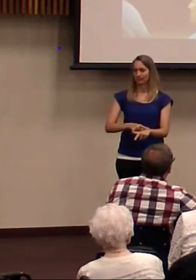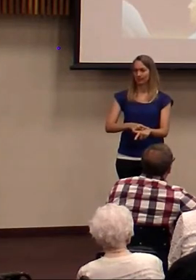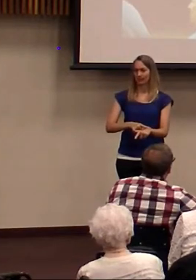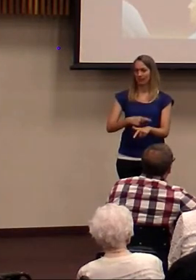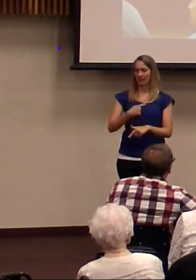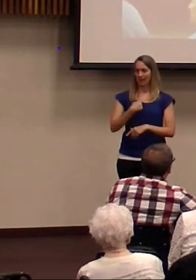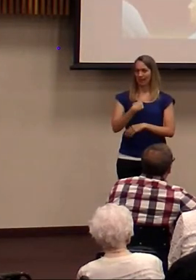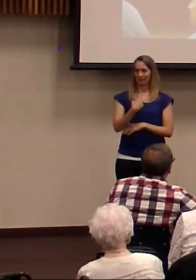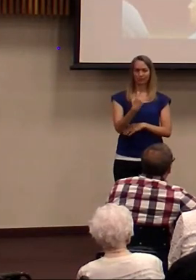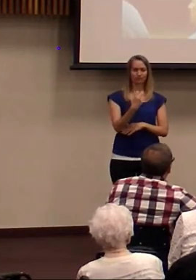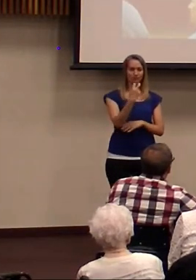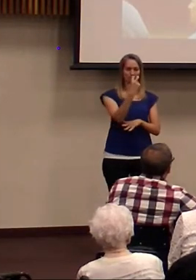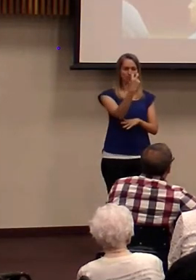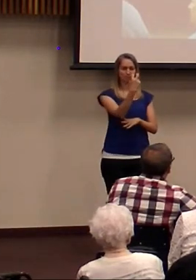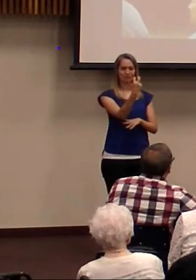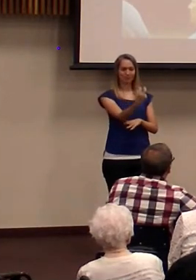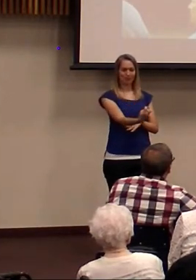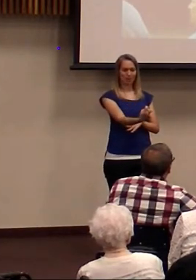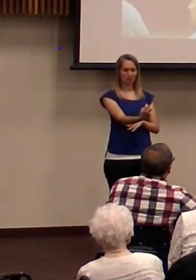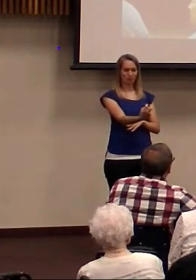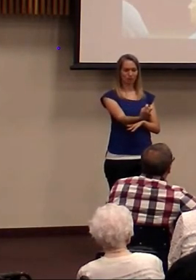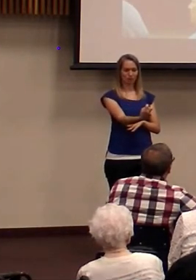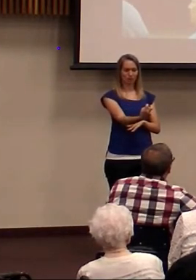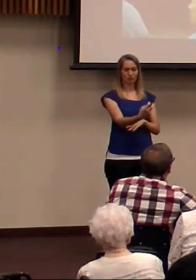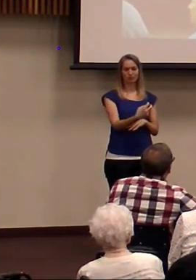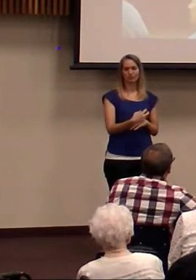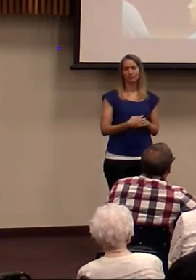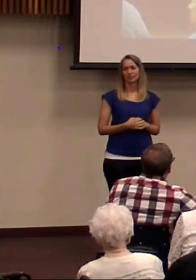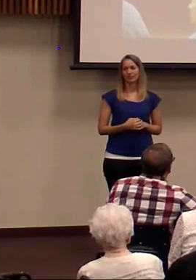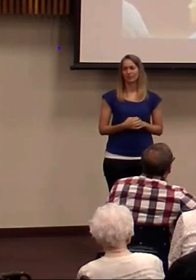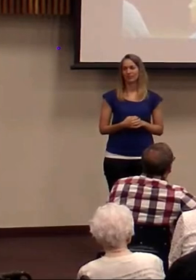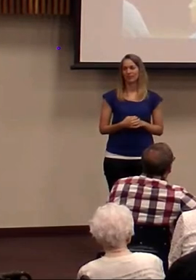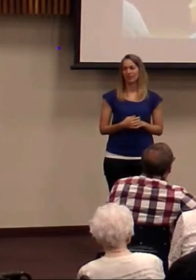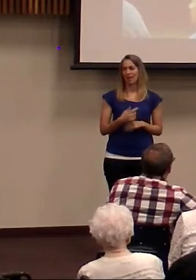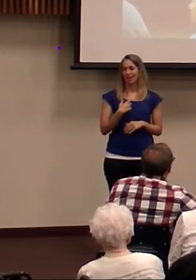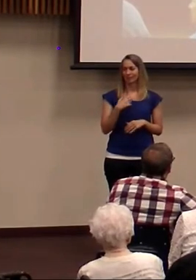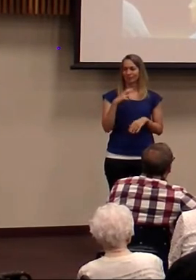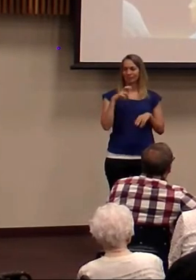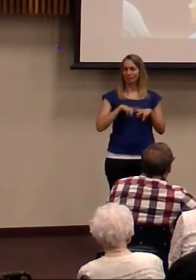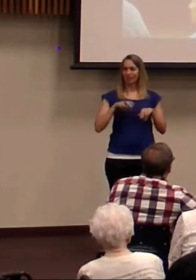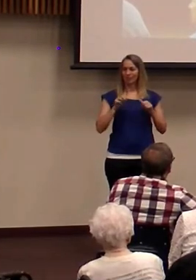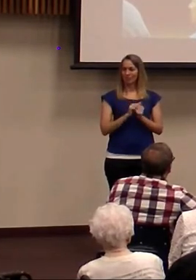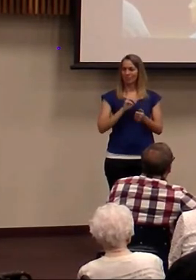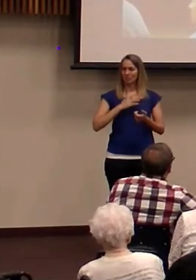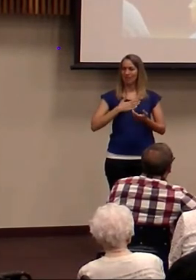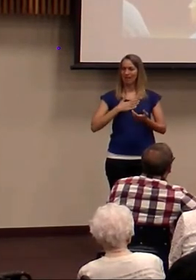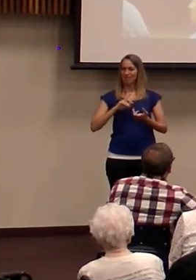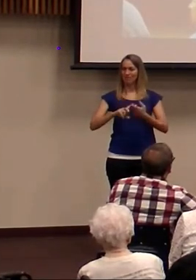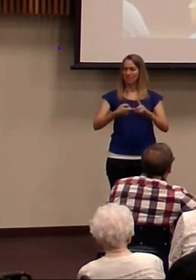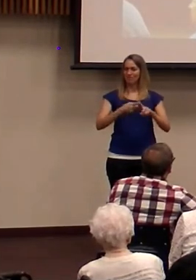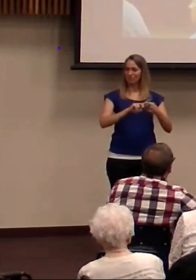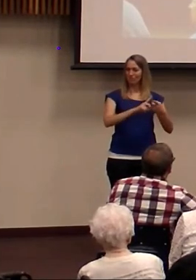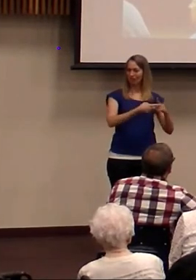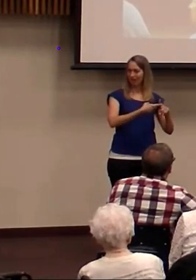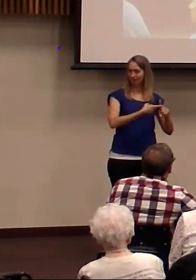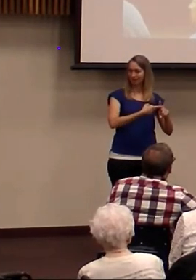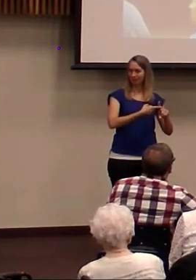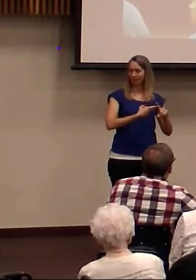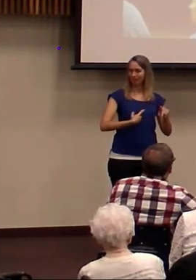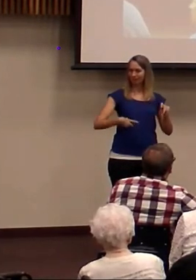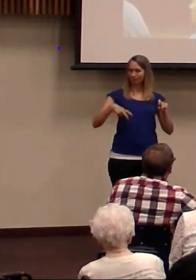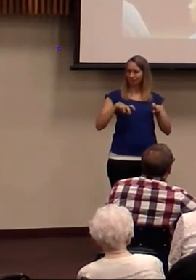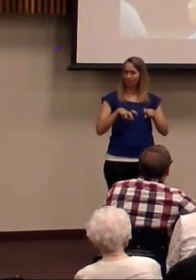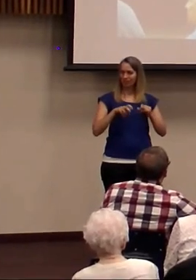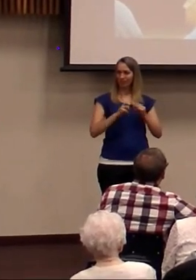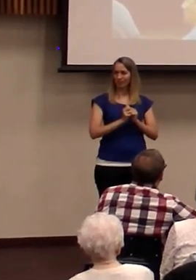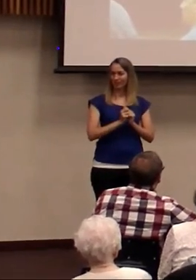the flags. I sat by my friends. I sat by my guys who would